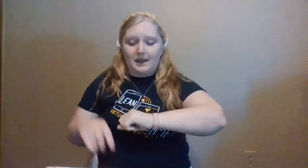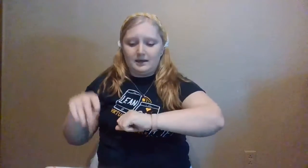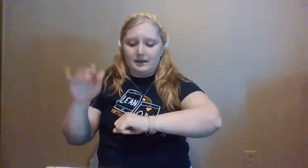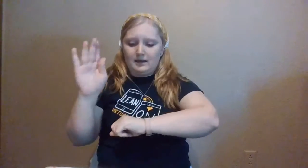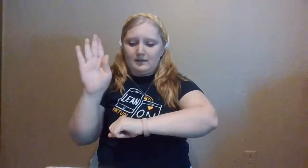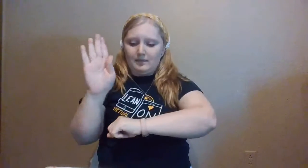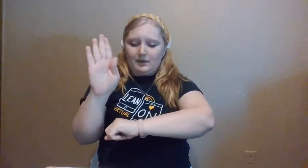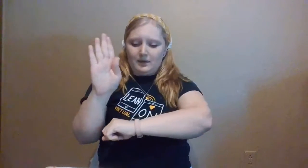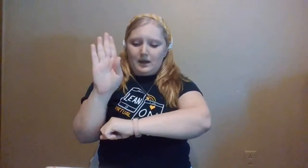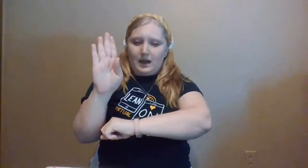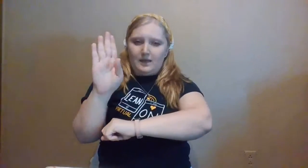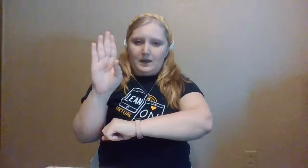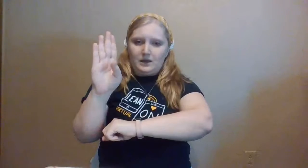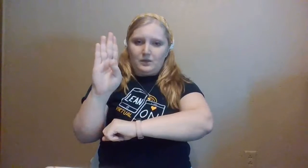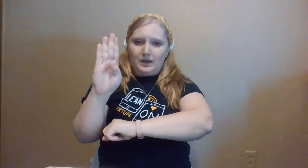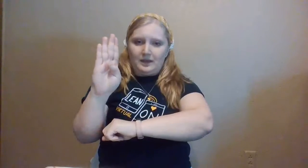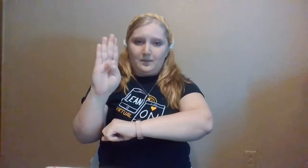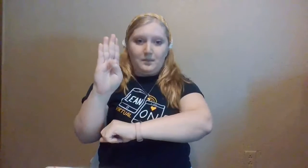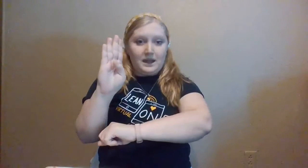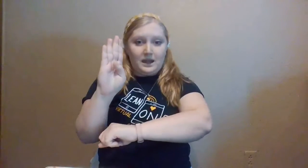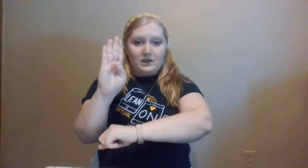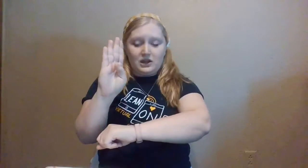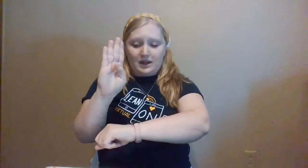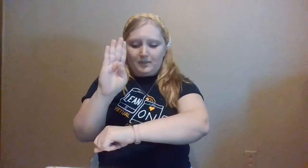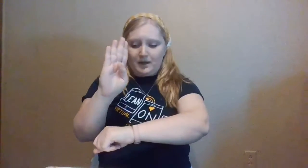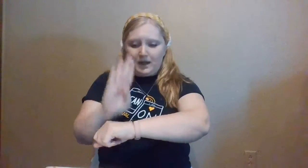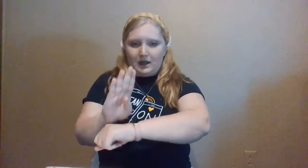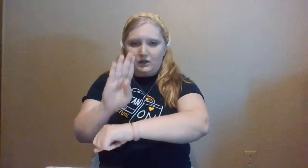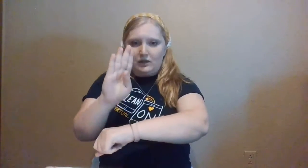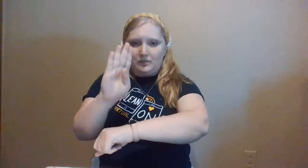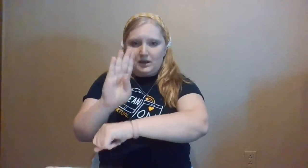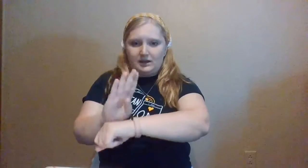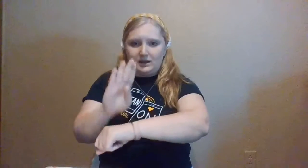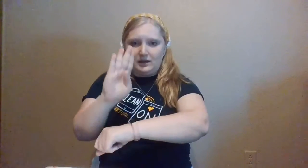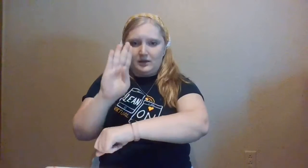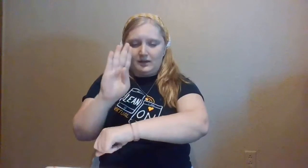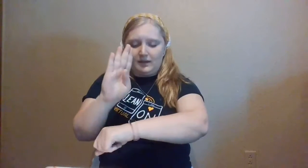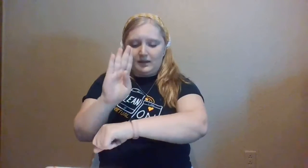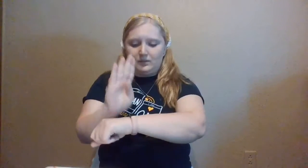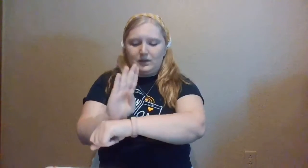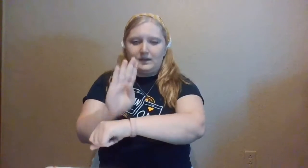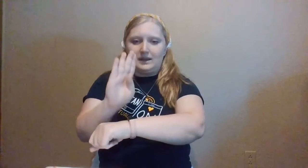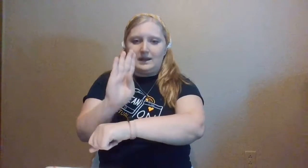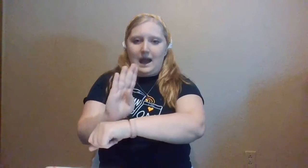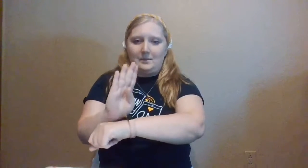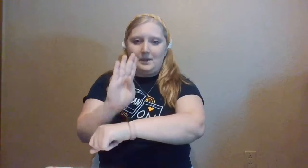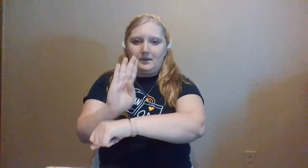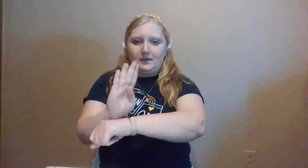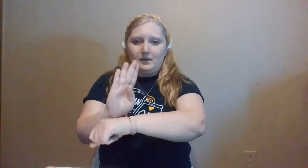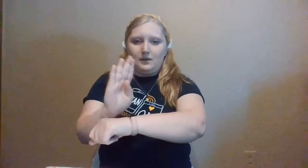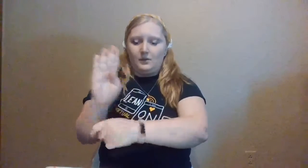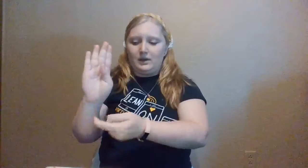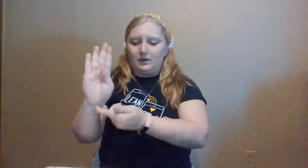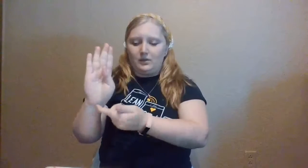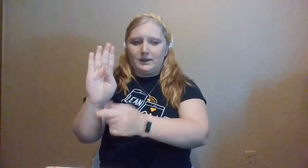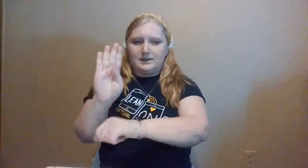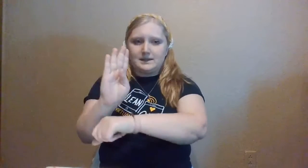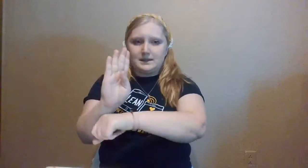hand, and then you make the B hand shape and you just bring it down to your wrist and tap with your wrist.